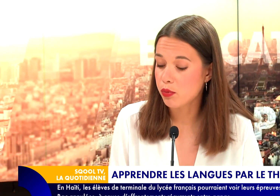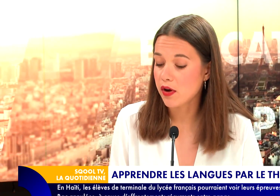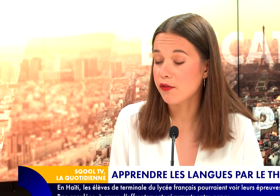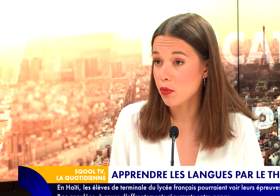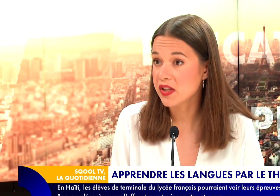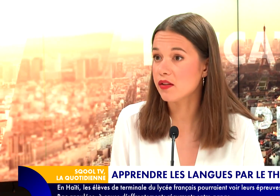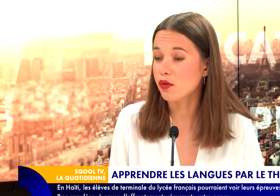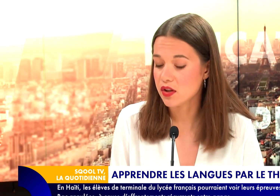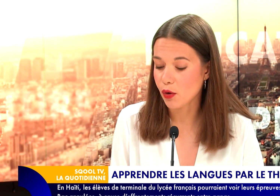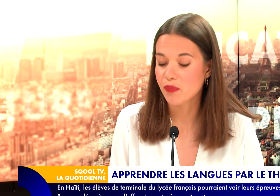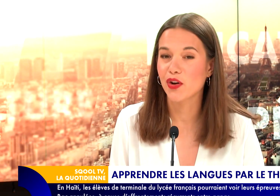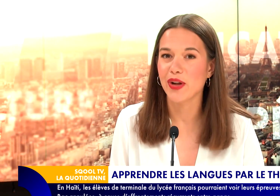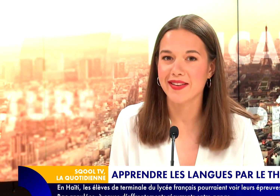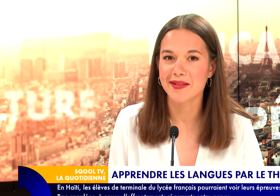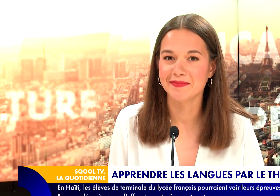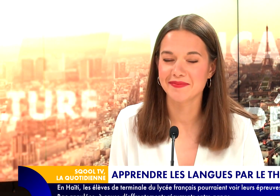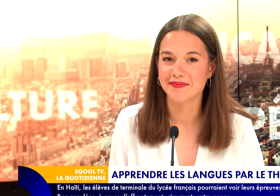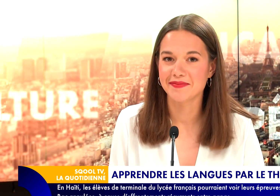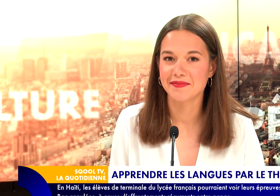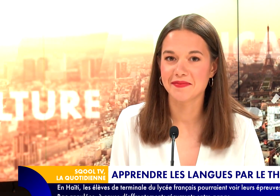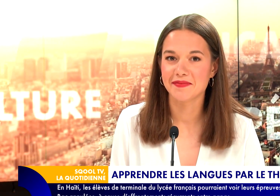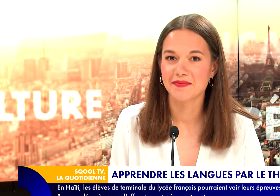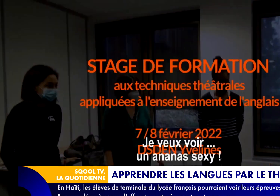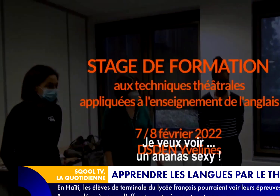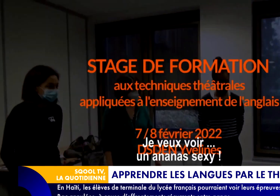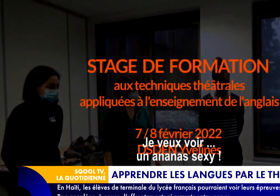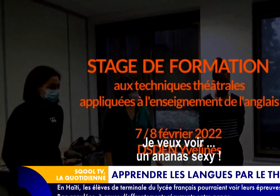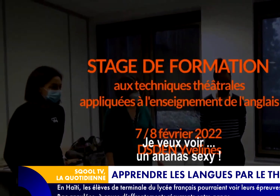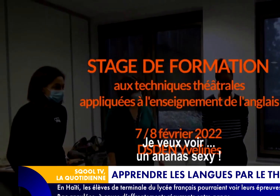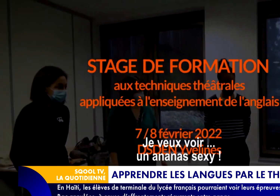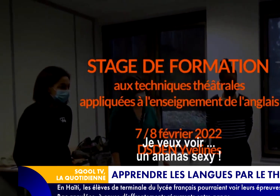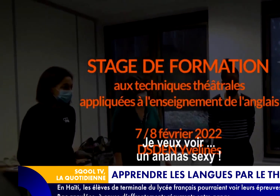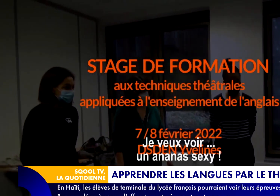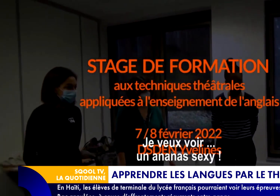pouvoir former des enseignants. Regardez. So, I wanna see...